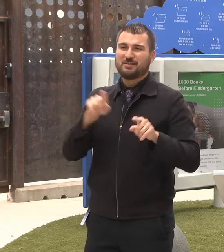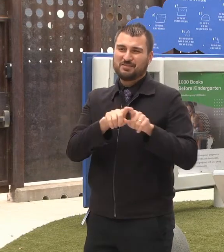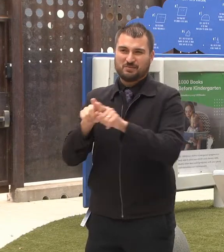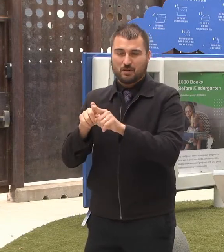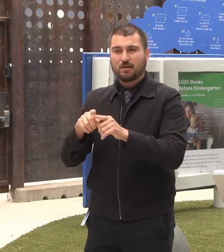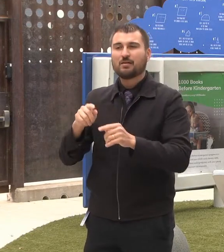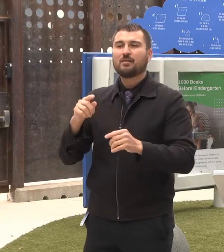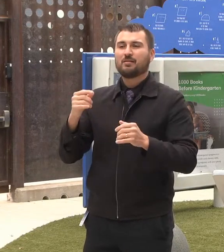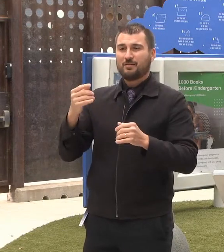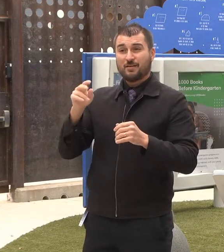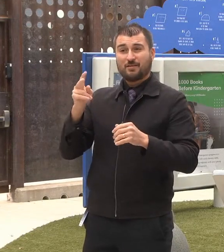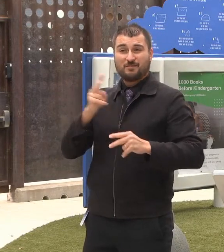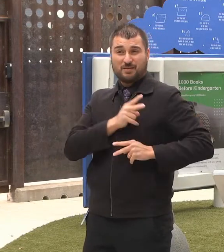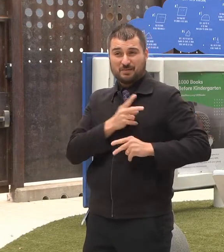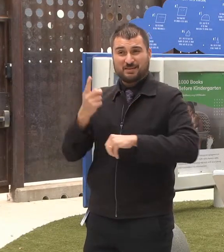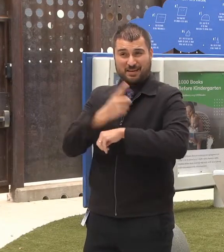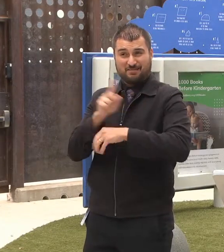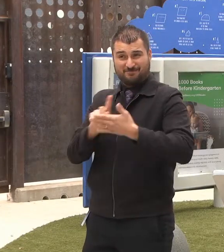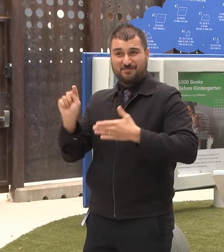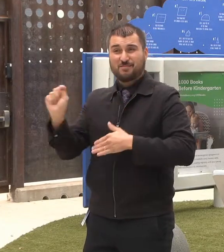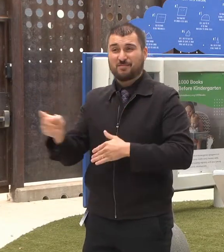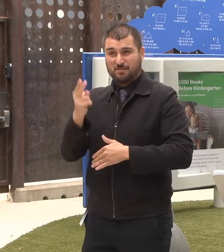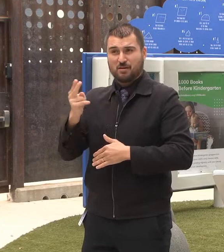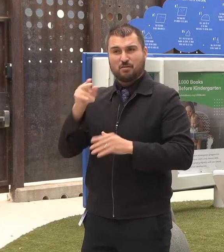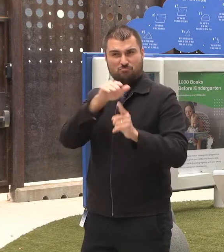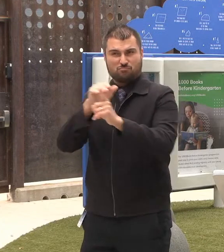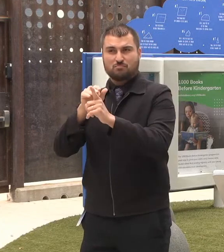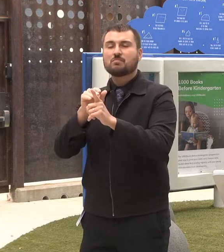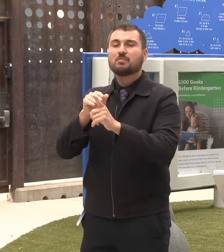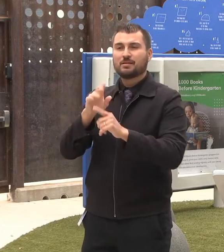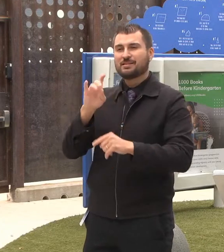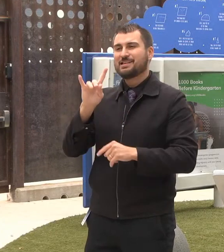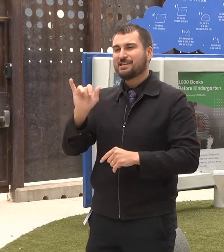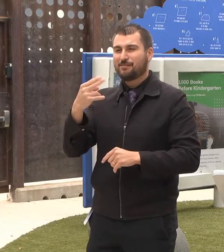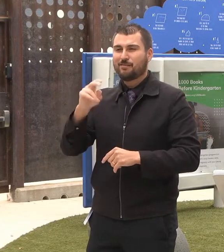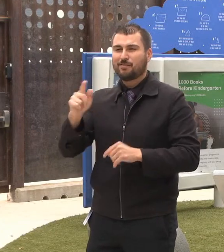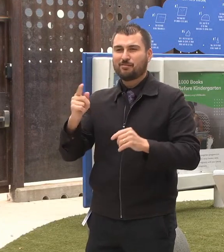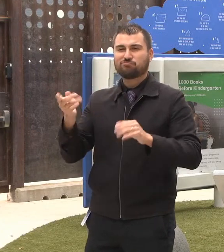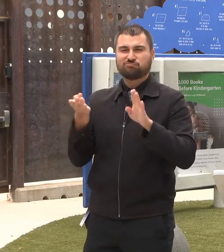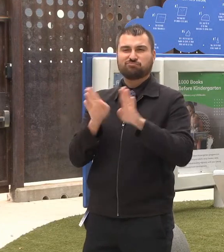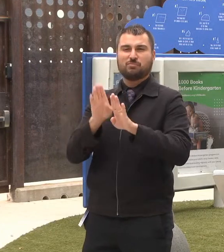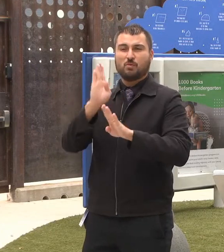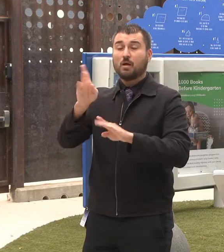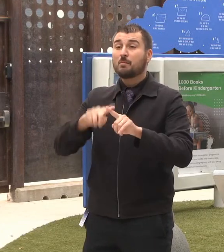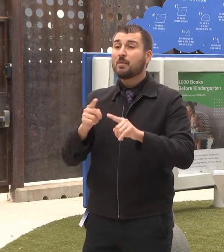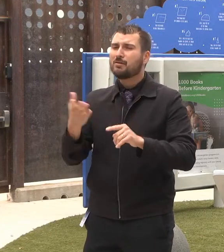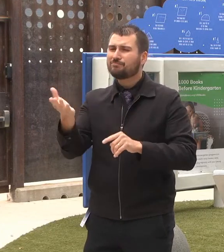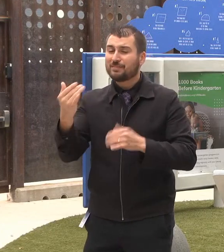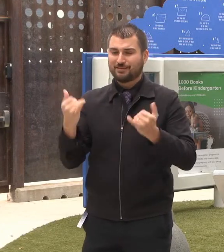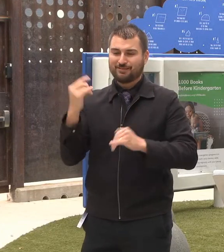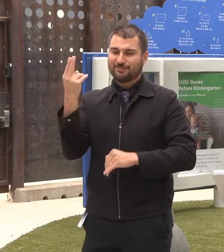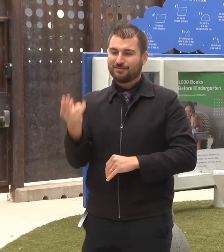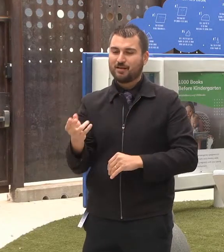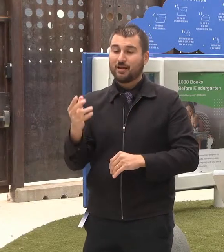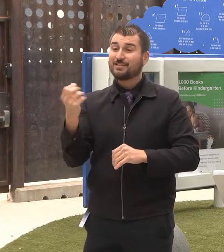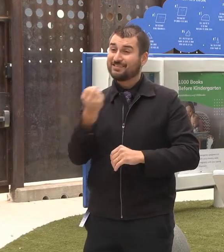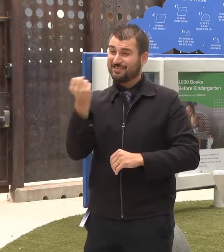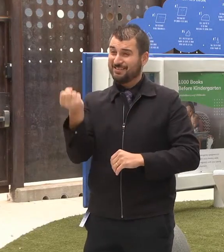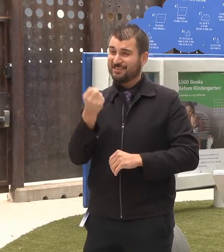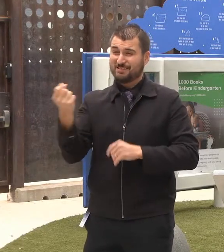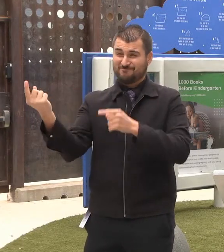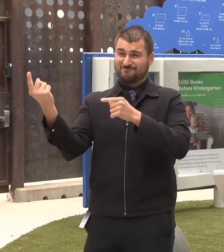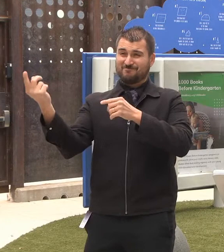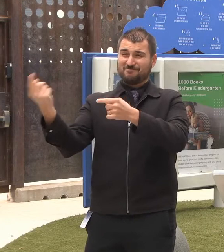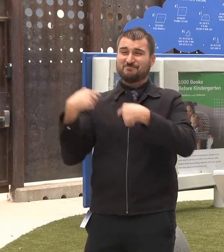be closed next Thursday for Veterans Day, but be sure to join us this coming Saturday outside City Hall at 11 a.m.